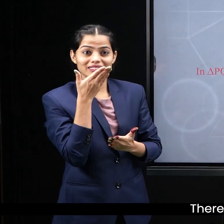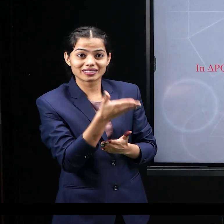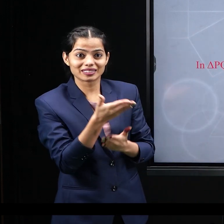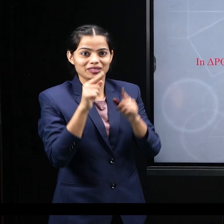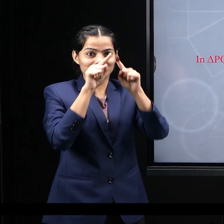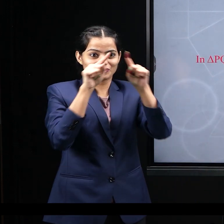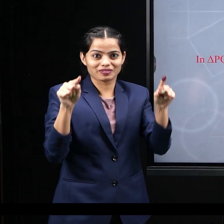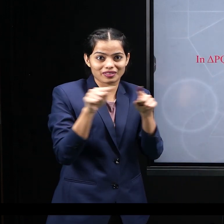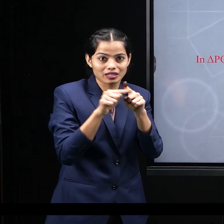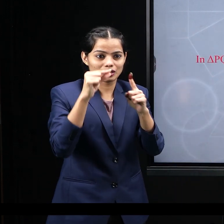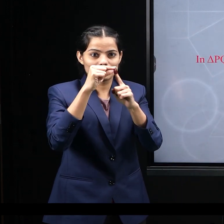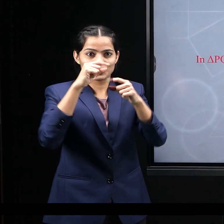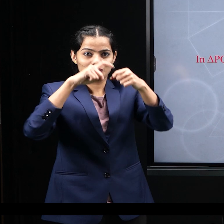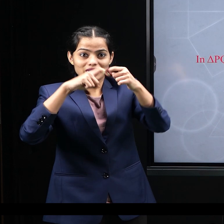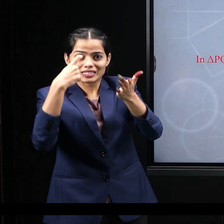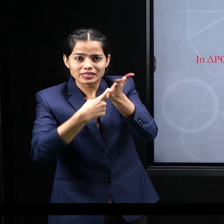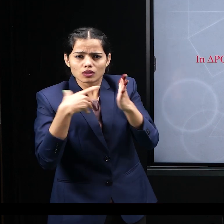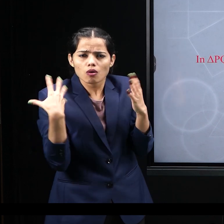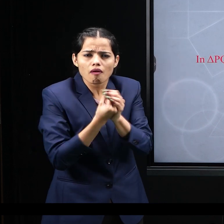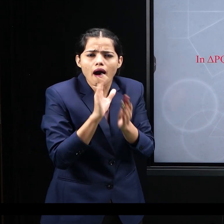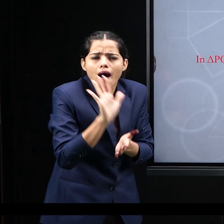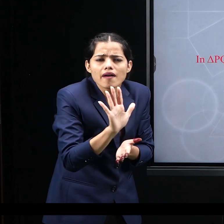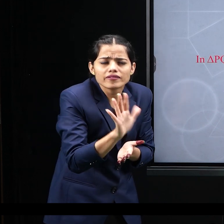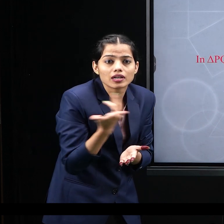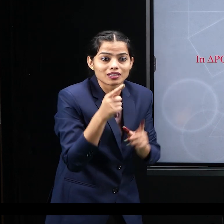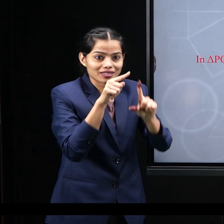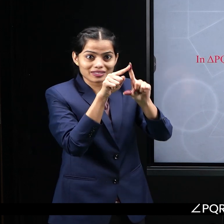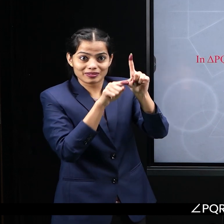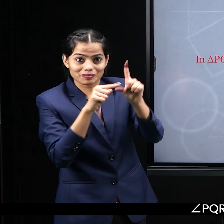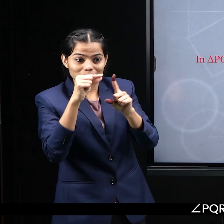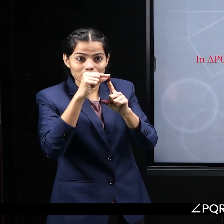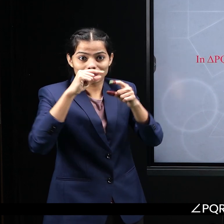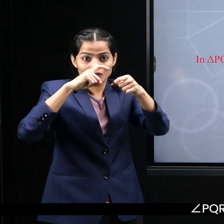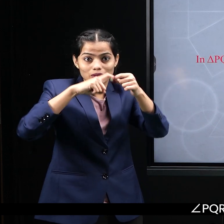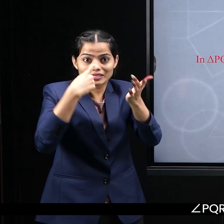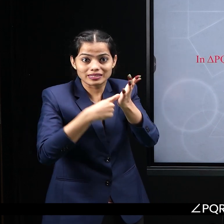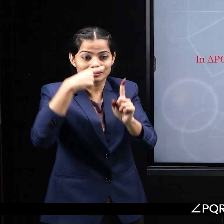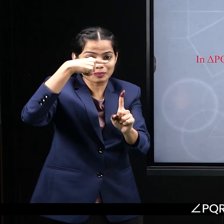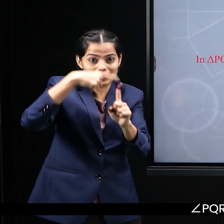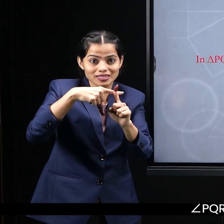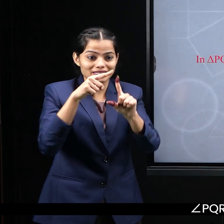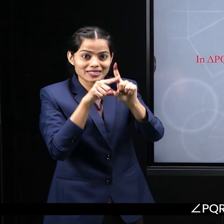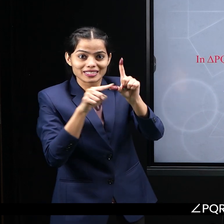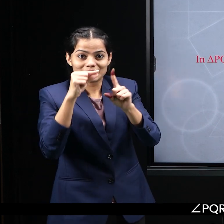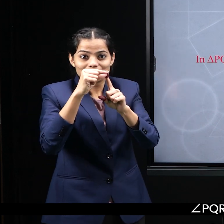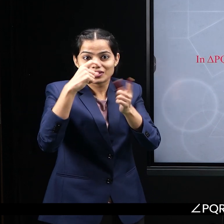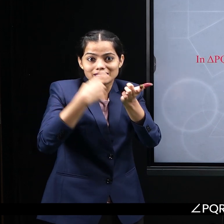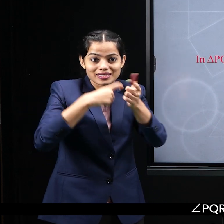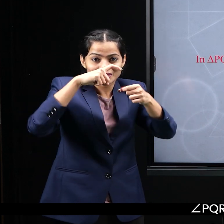In triangle PQR, we have angle PQR plus angle PRQ